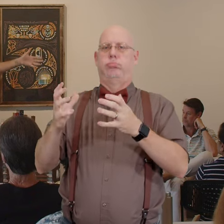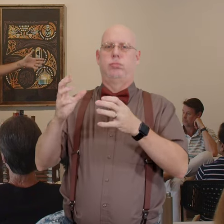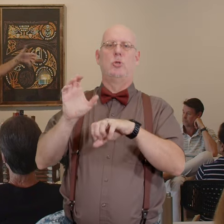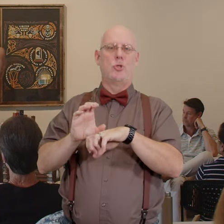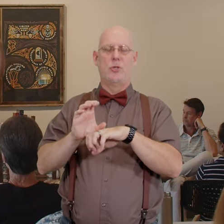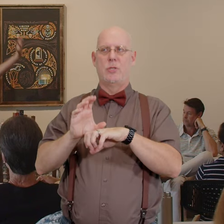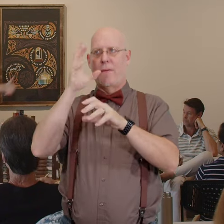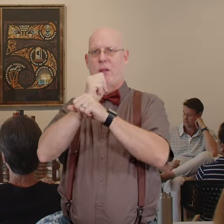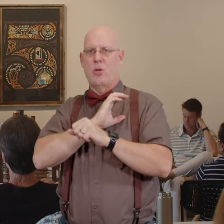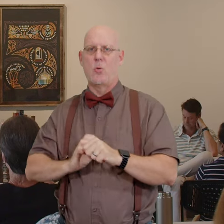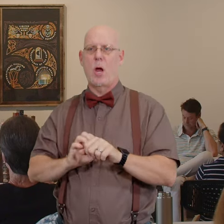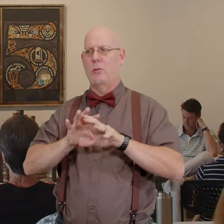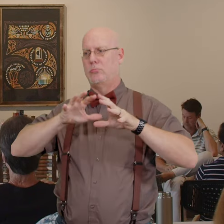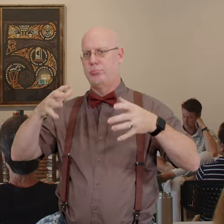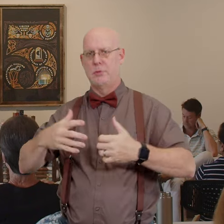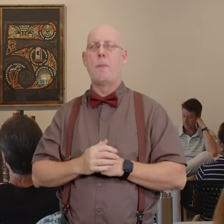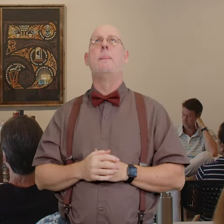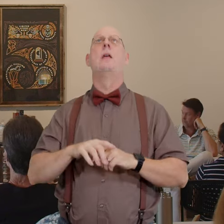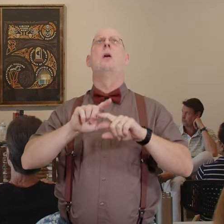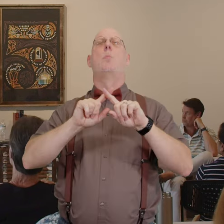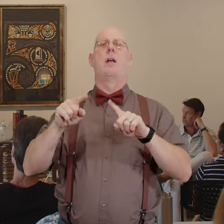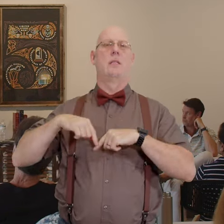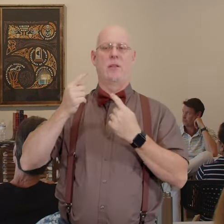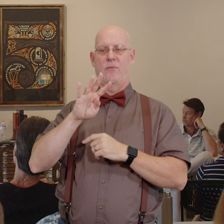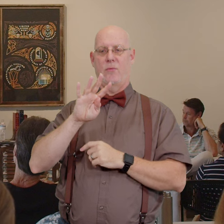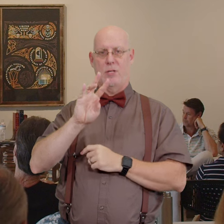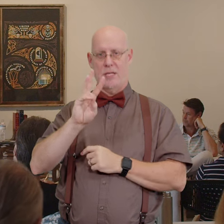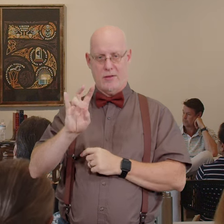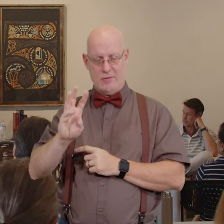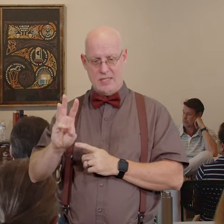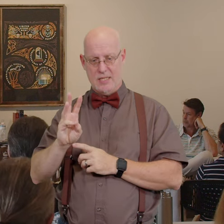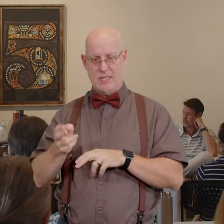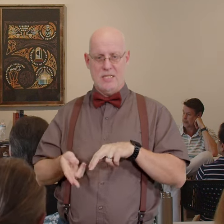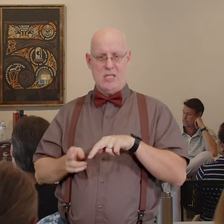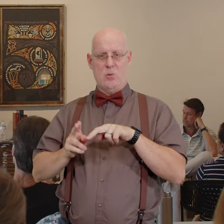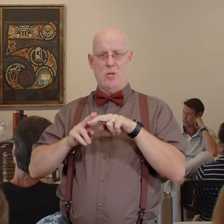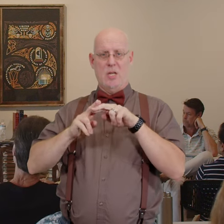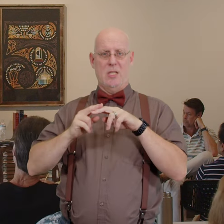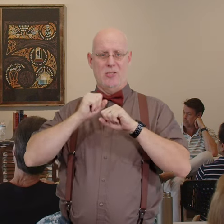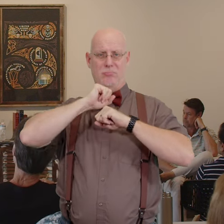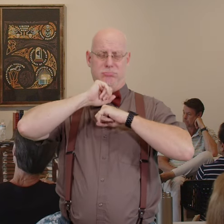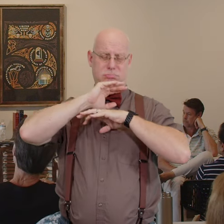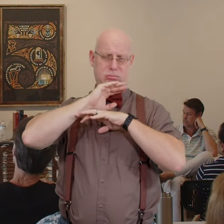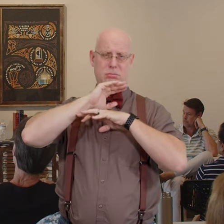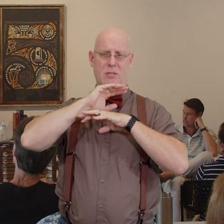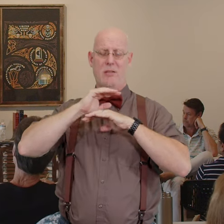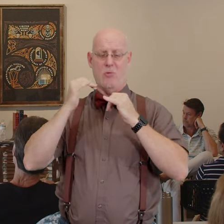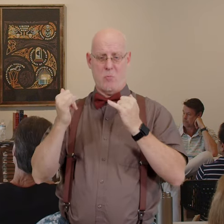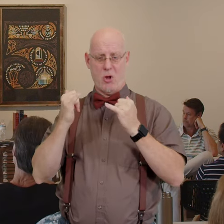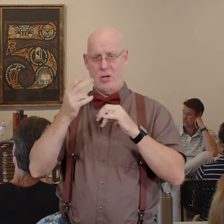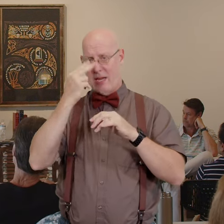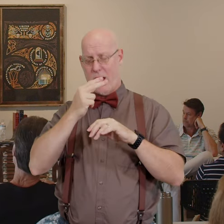one universal church, faith in Christ stretched across the globe. However, since 476, it has become increasingly contaminated. Even